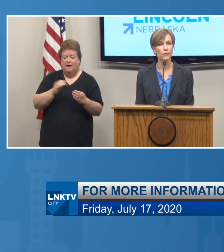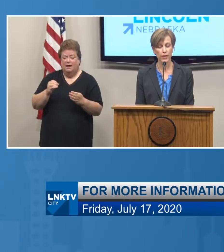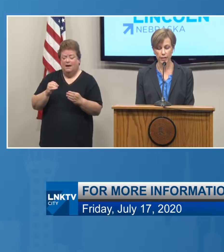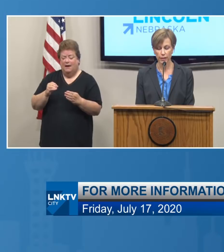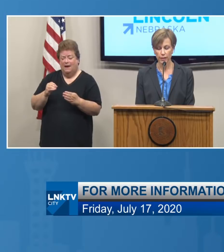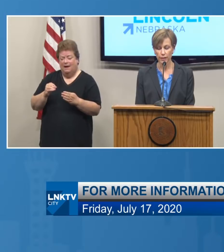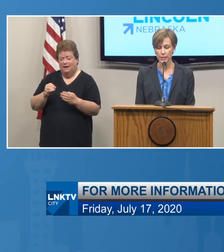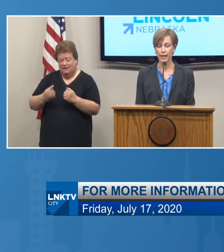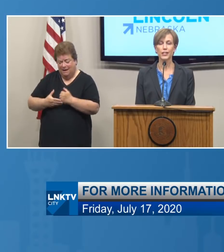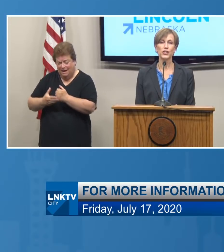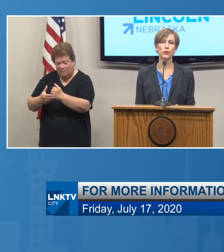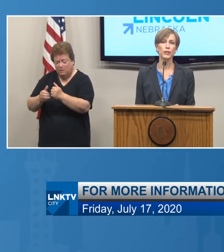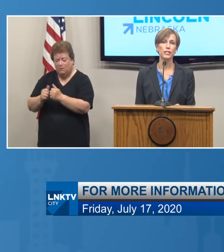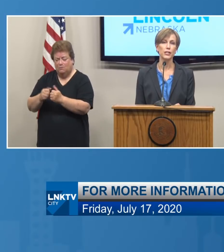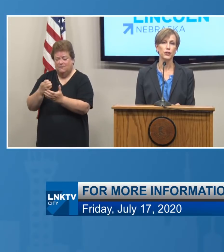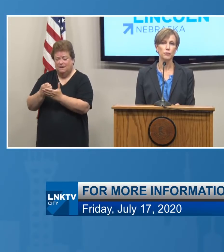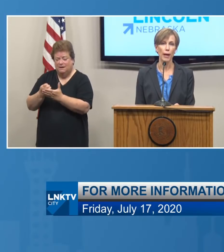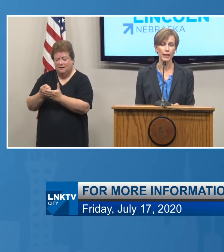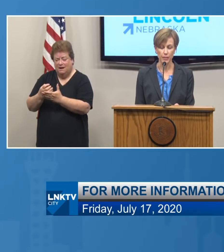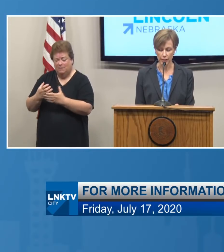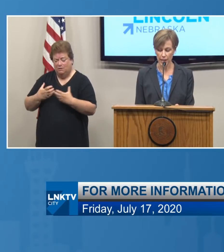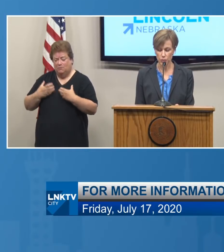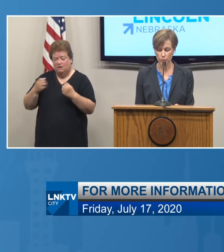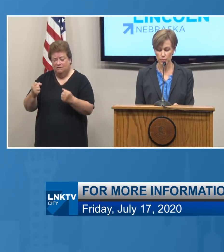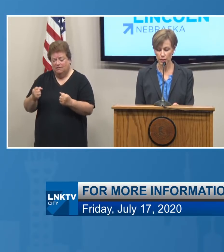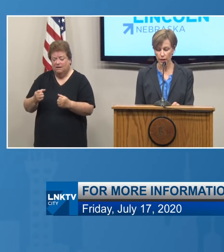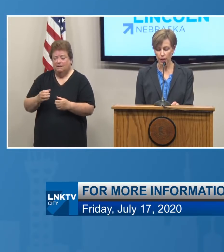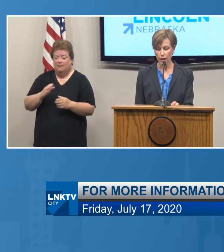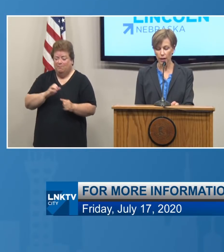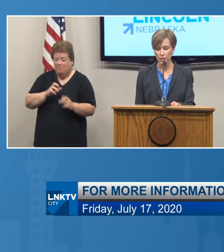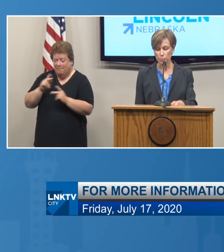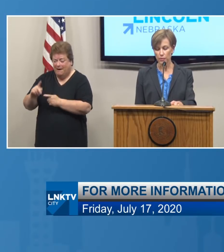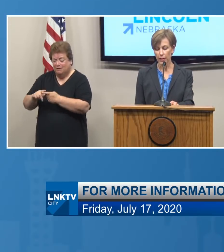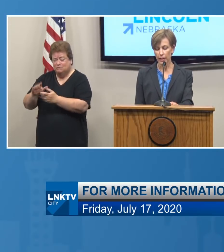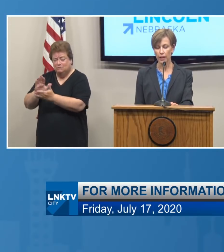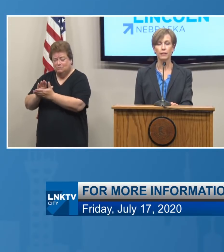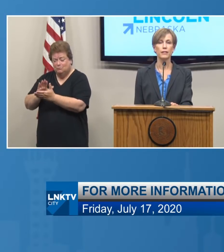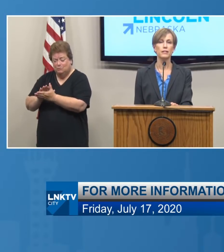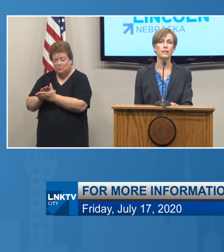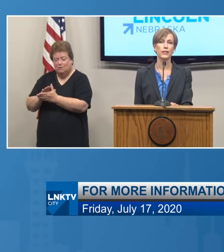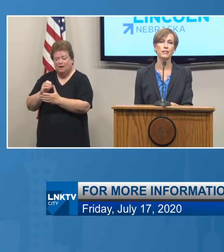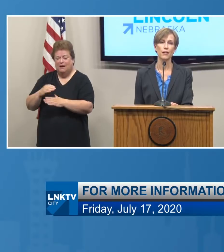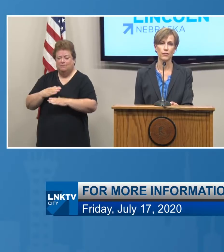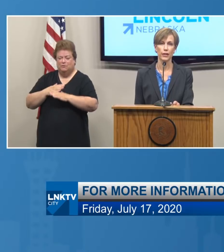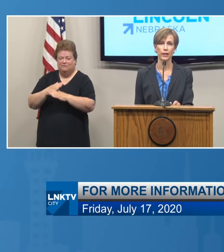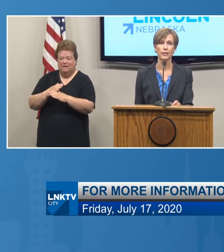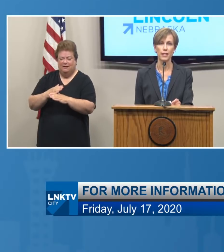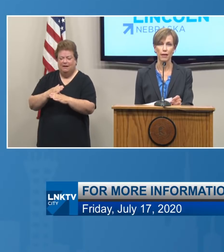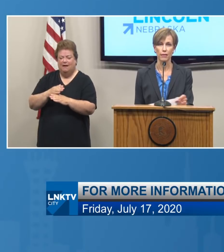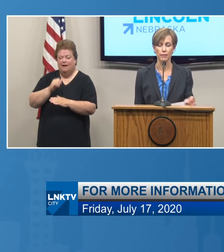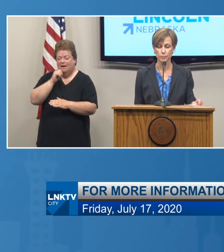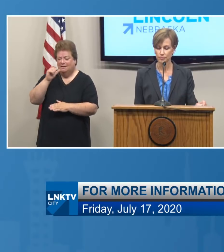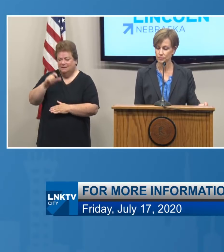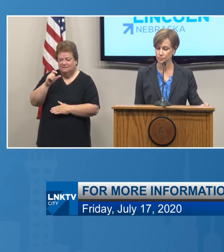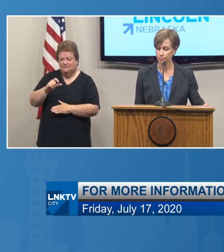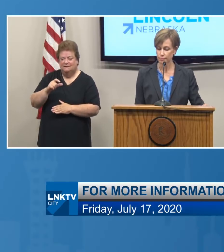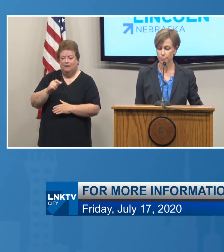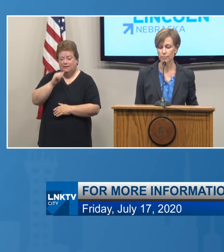economic recovery, to getting children and teachers back in the classrooms, and to preventing unnecessary suffering and